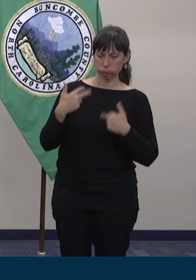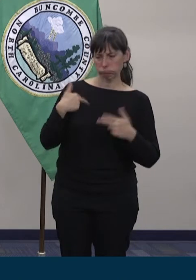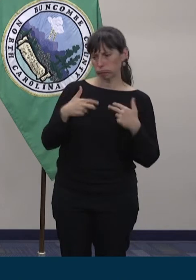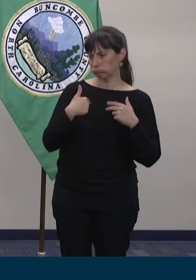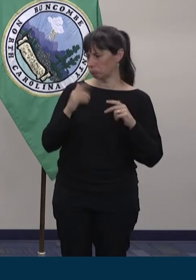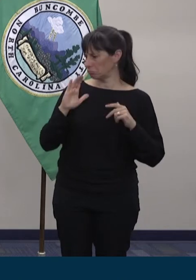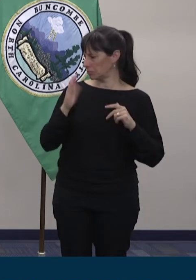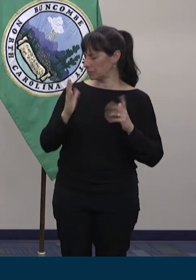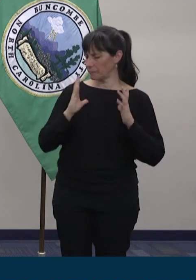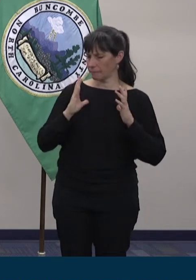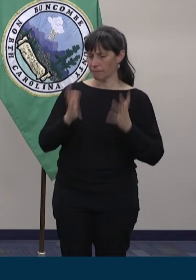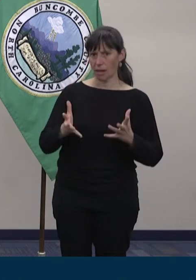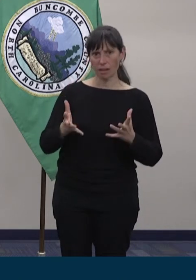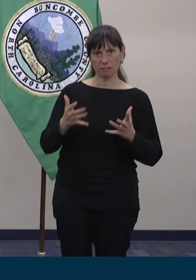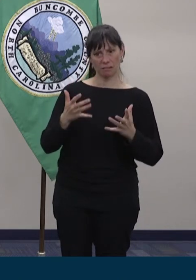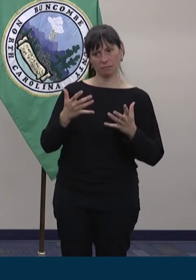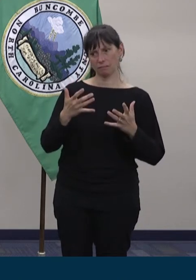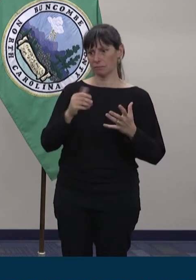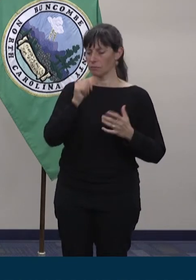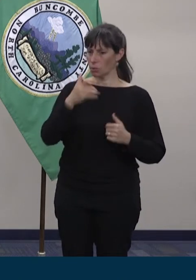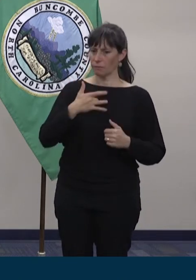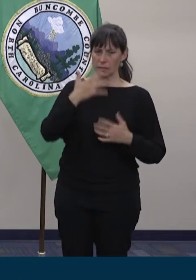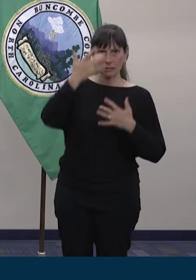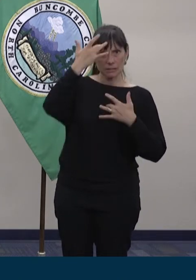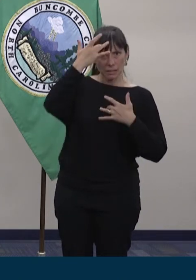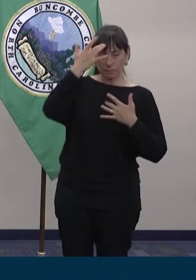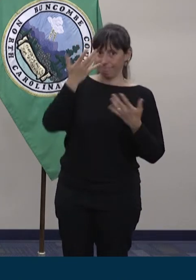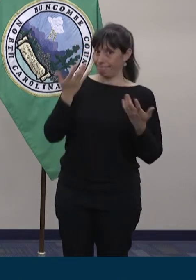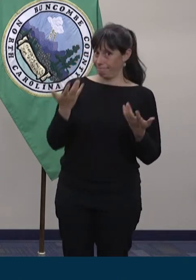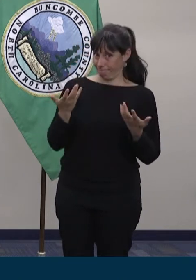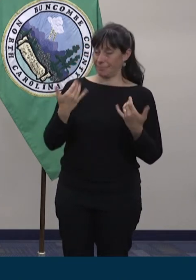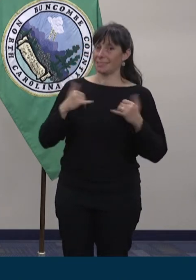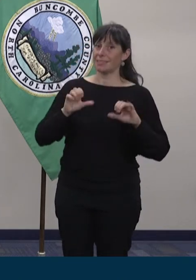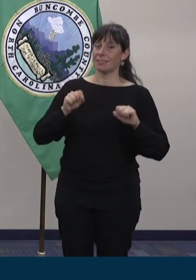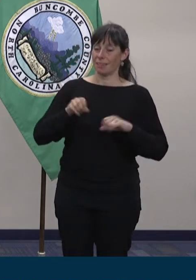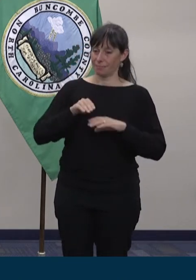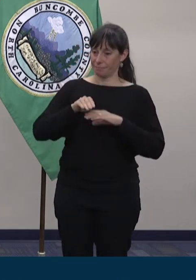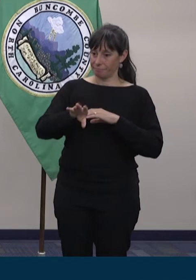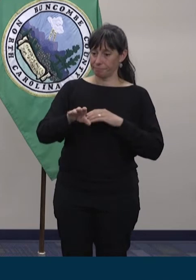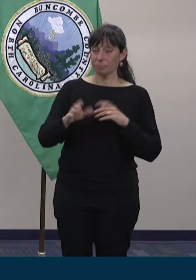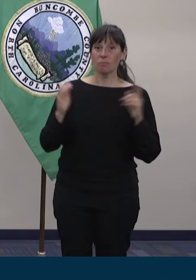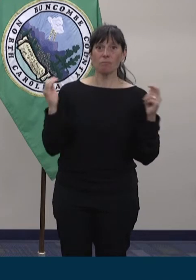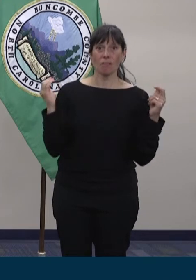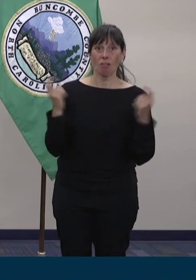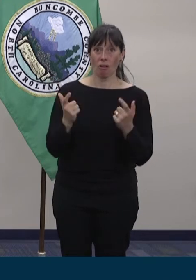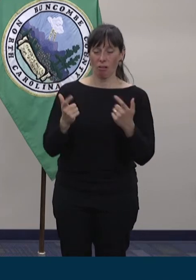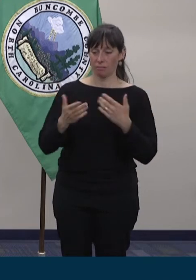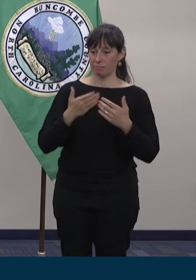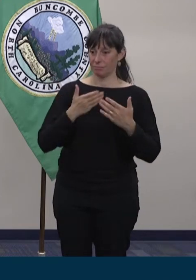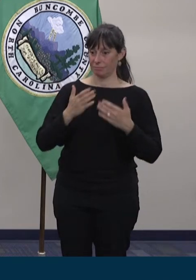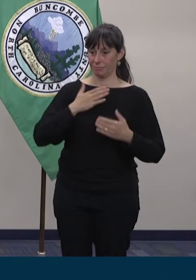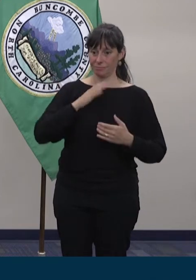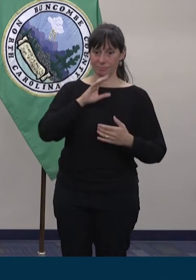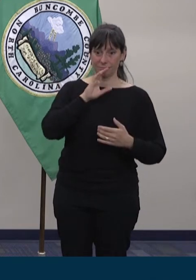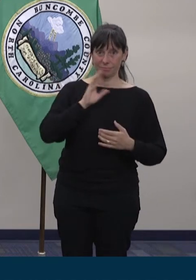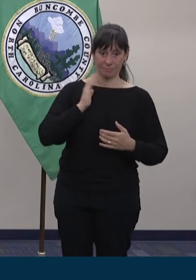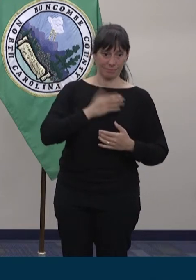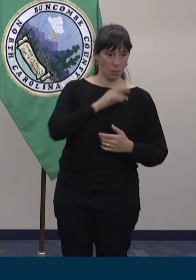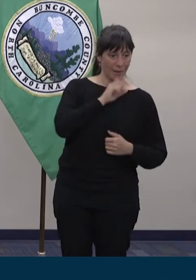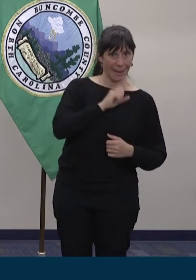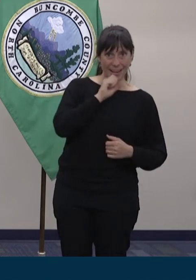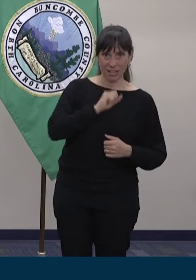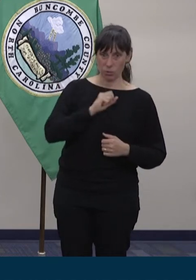symptoms. All of us, regardless of our age, need to take this pandemic seriously and take